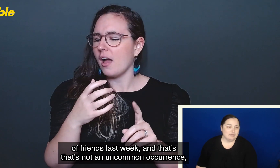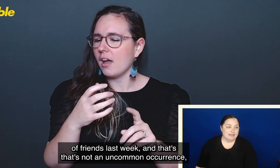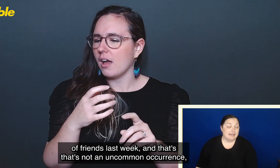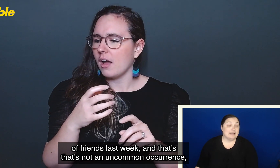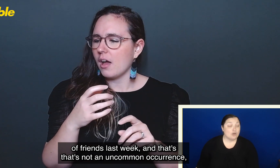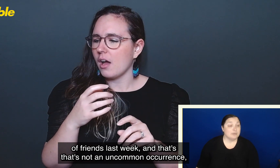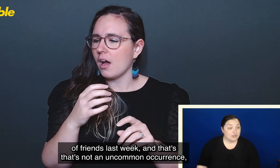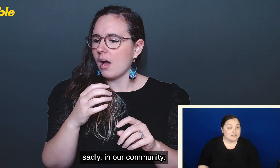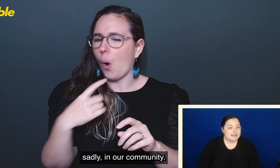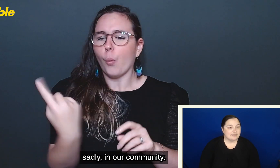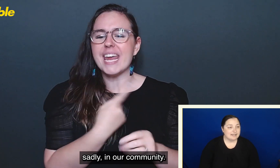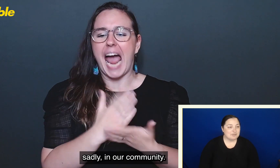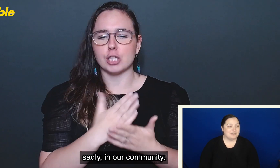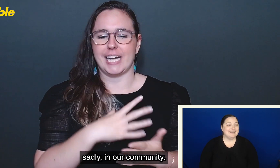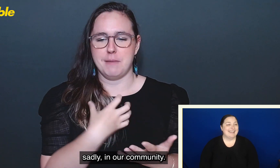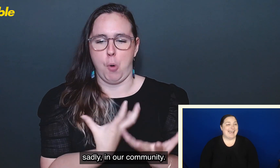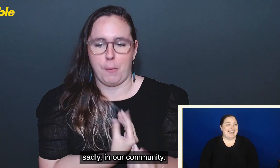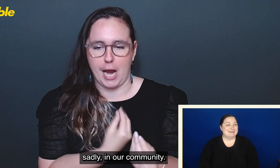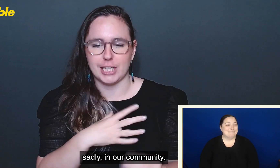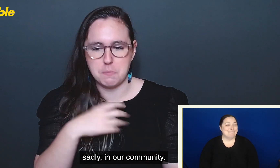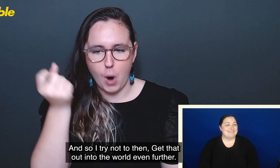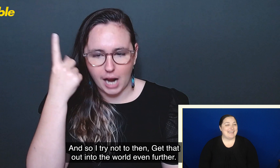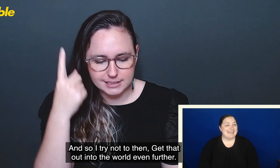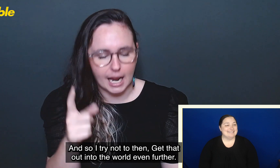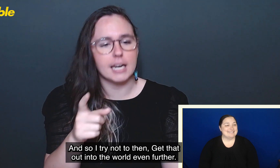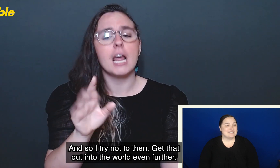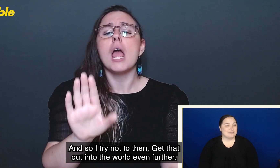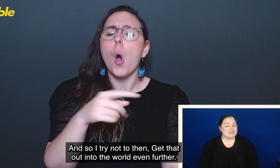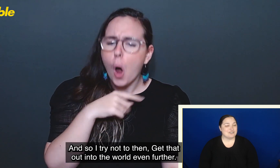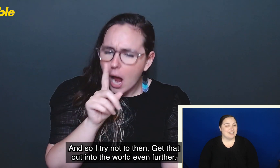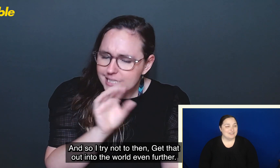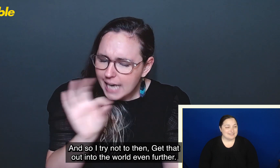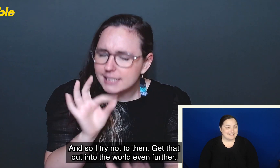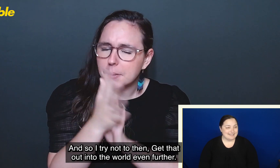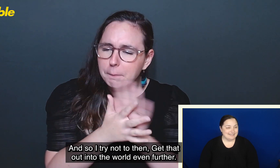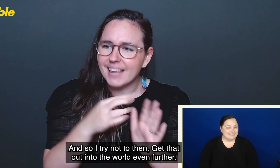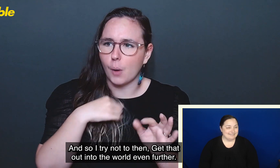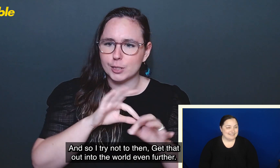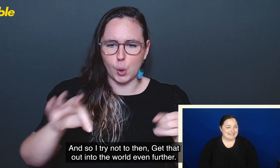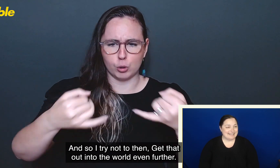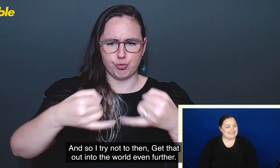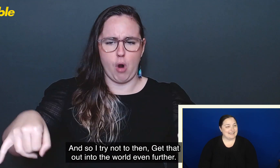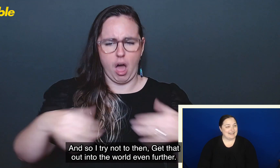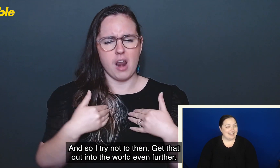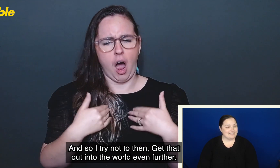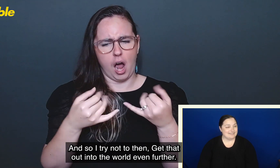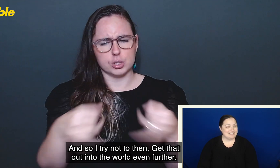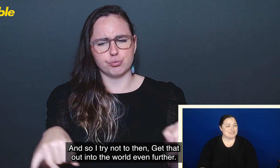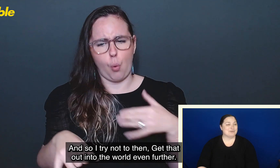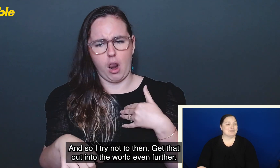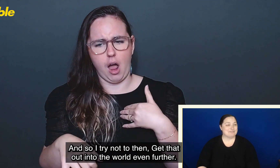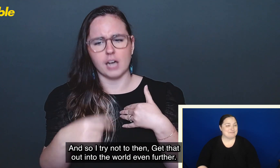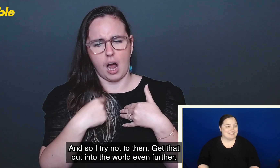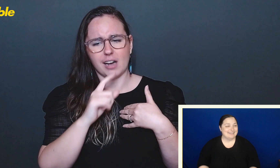not an uncommon occurrence, sadly, in our community. And so I try not to then get that out into